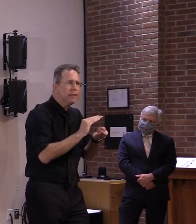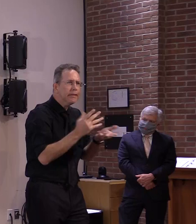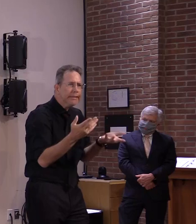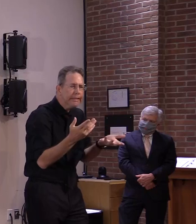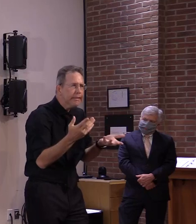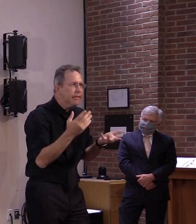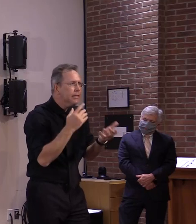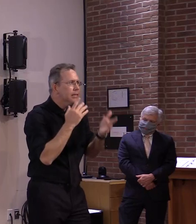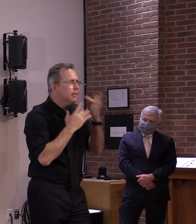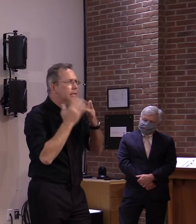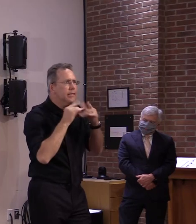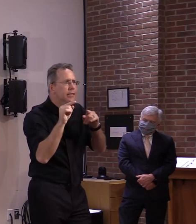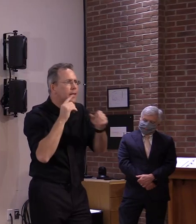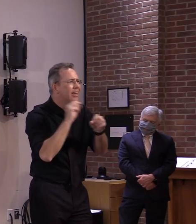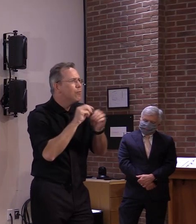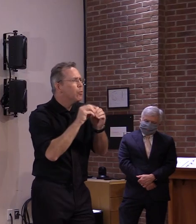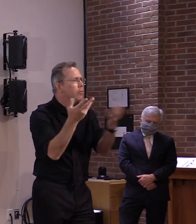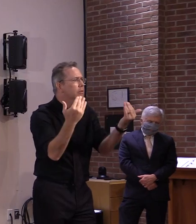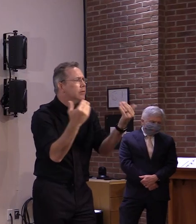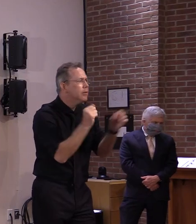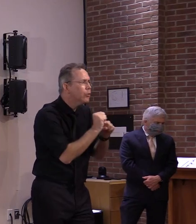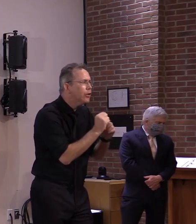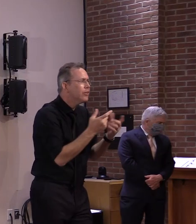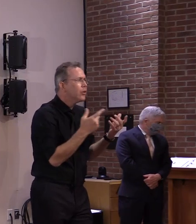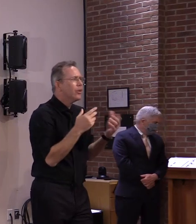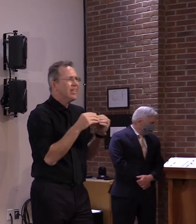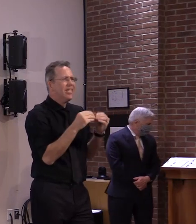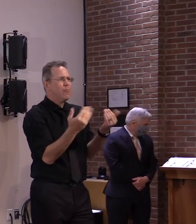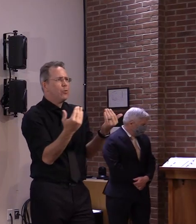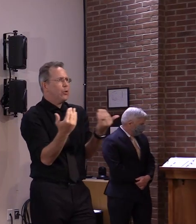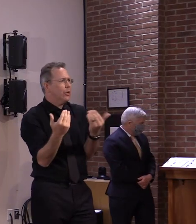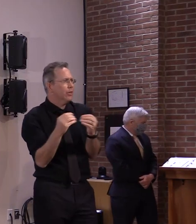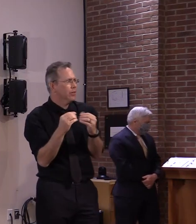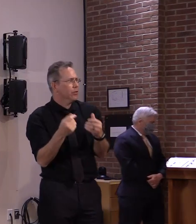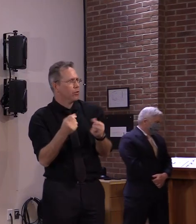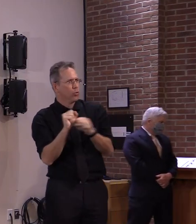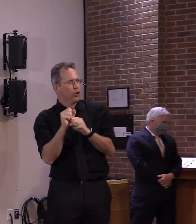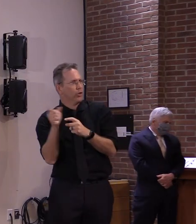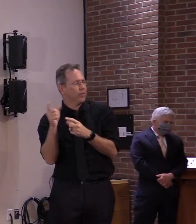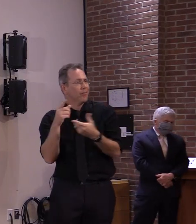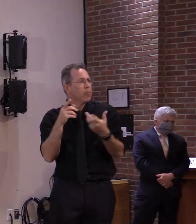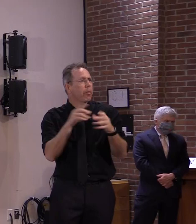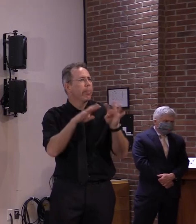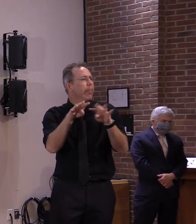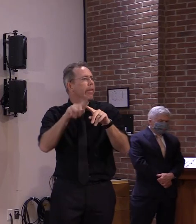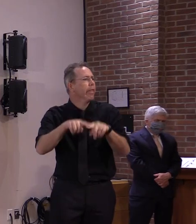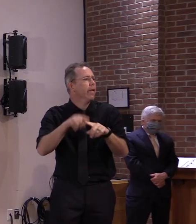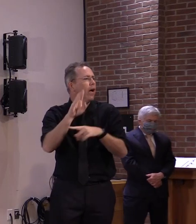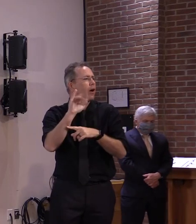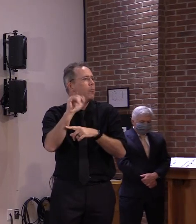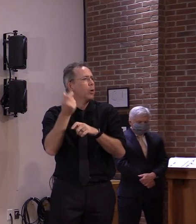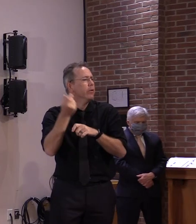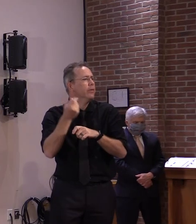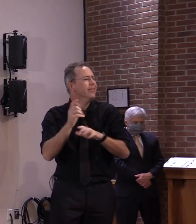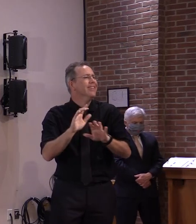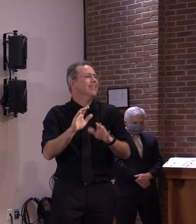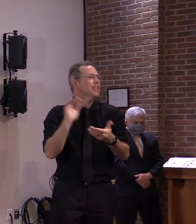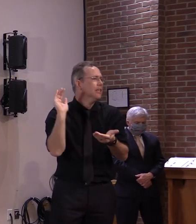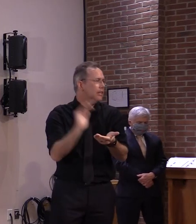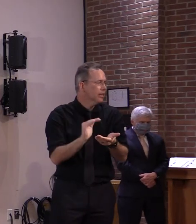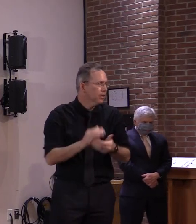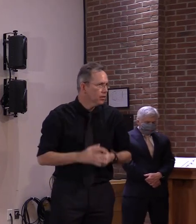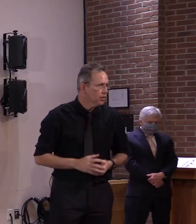see another bump in the number of people going on unemployment or for applying for